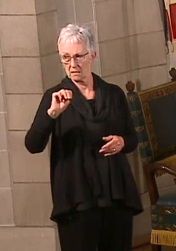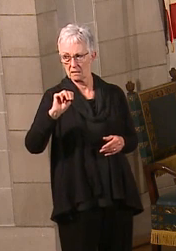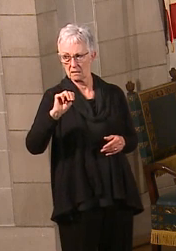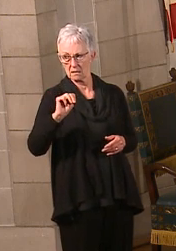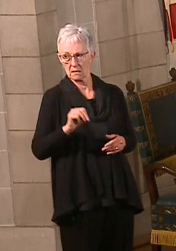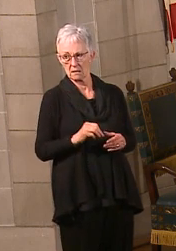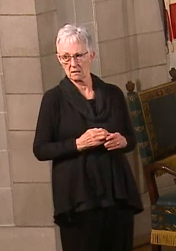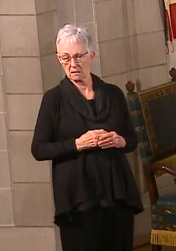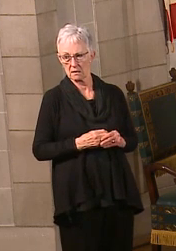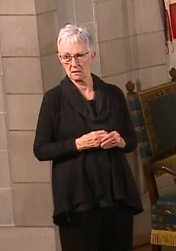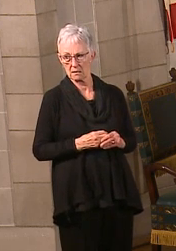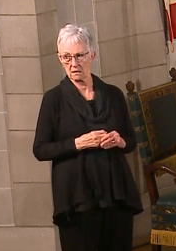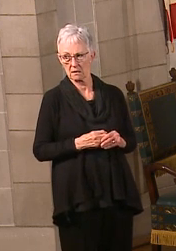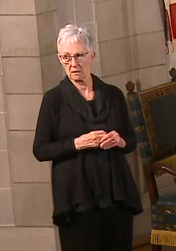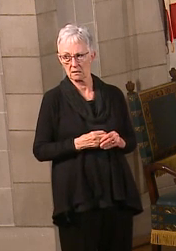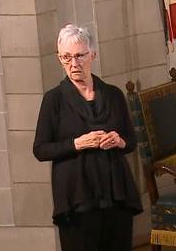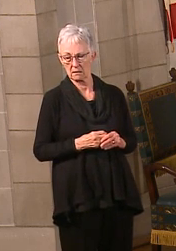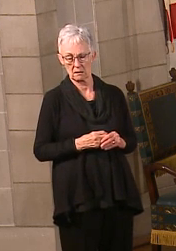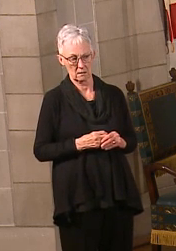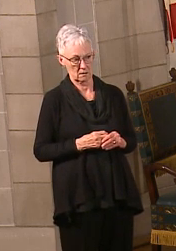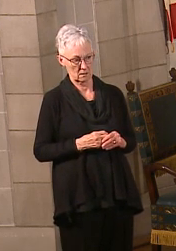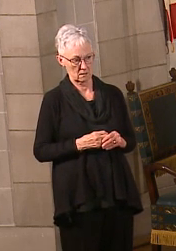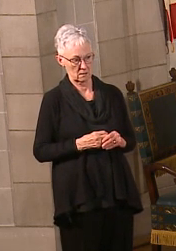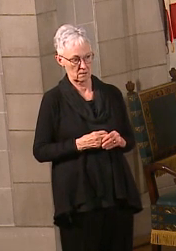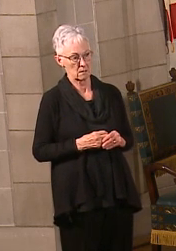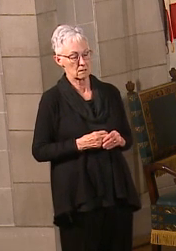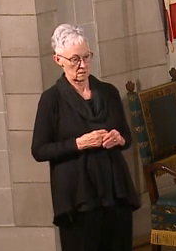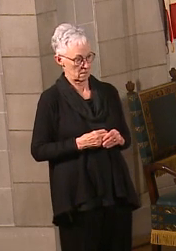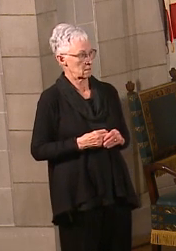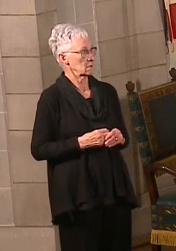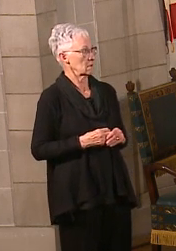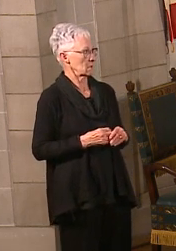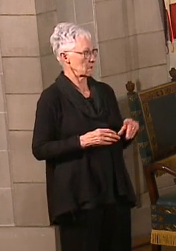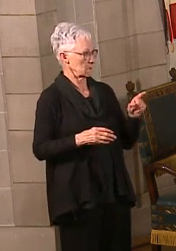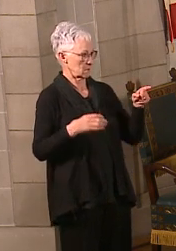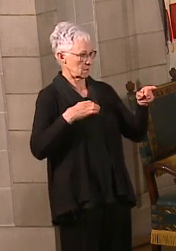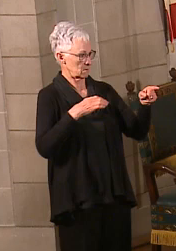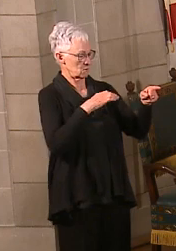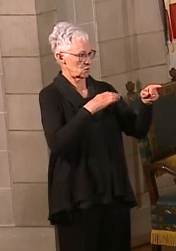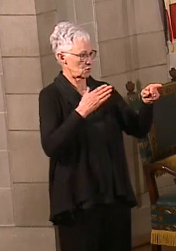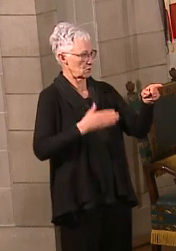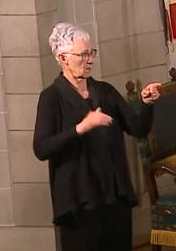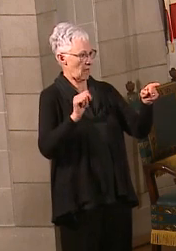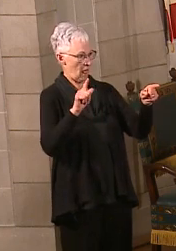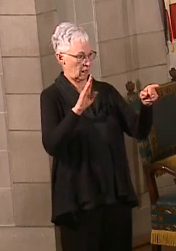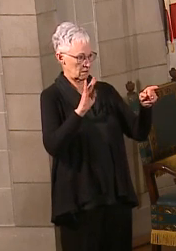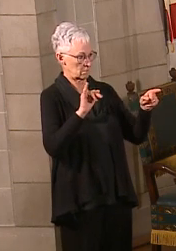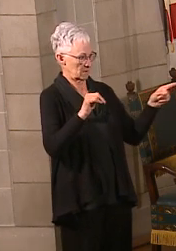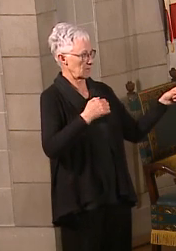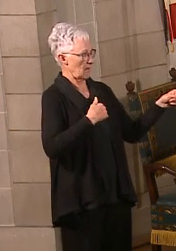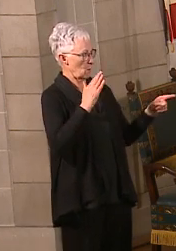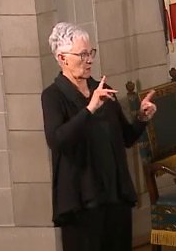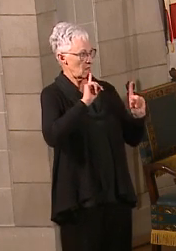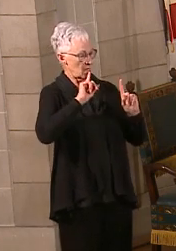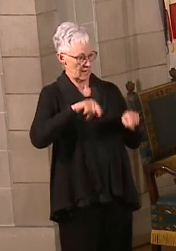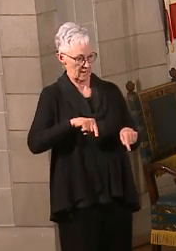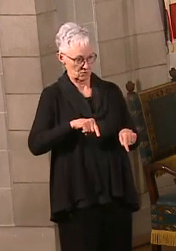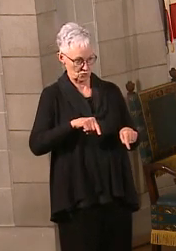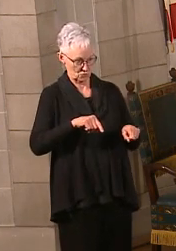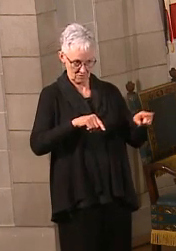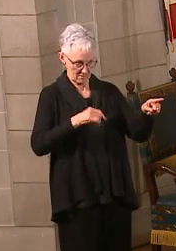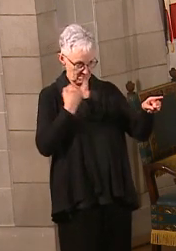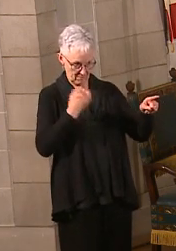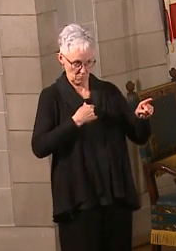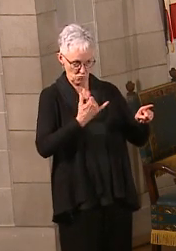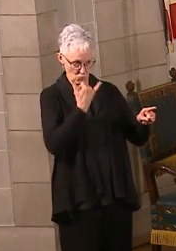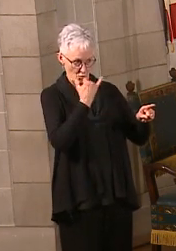gotten an unemployment check even though they filed one. So actually, Commissioner Albert, I'm going to go take a crack at this one, and you tell me if I got it wrong, okay? So